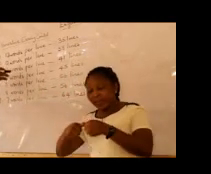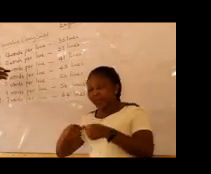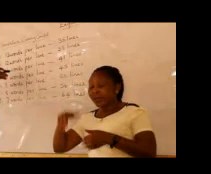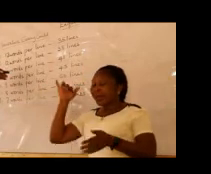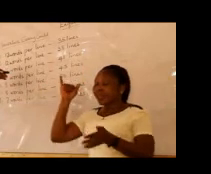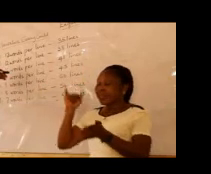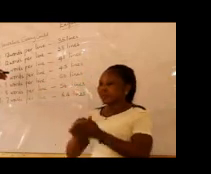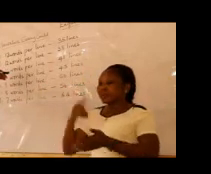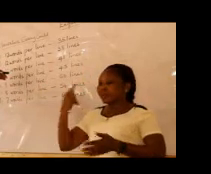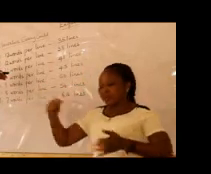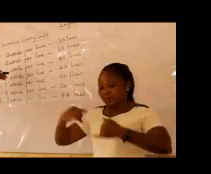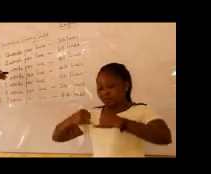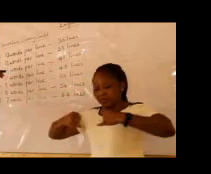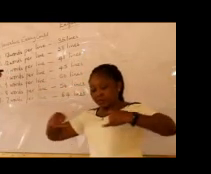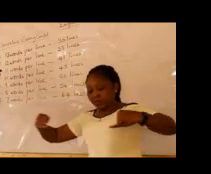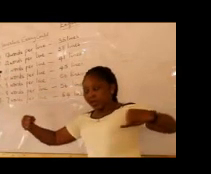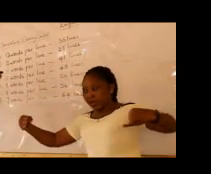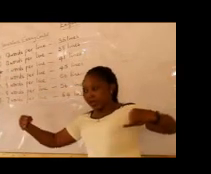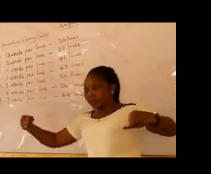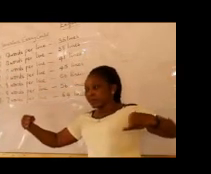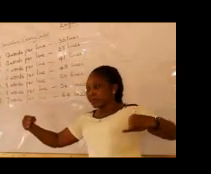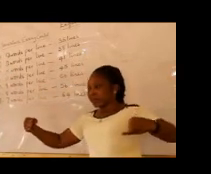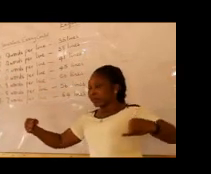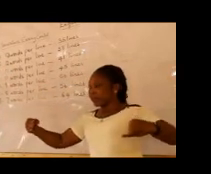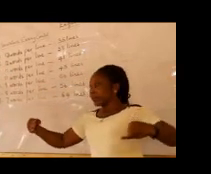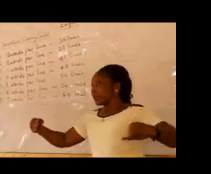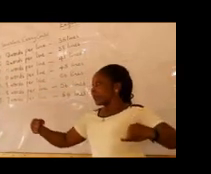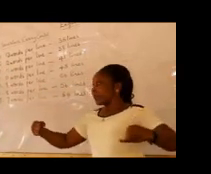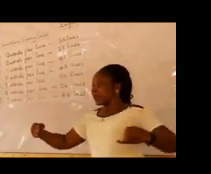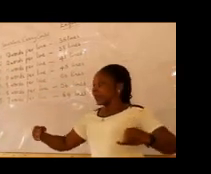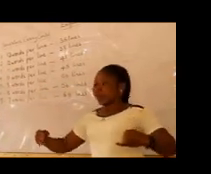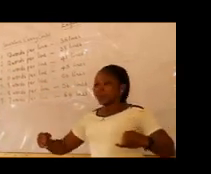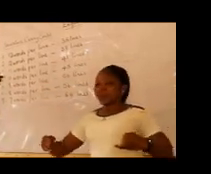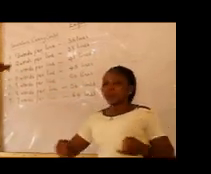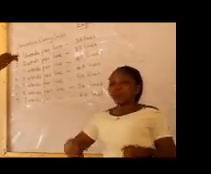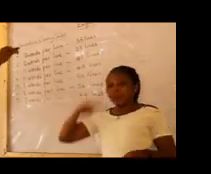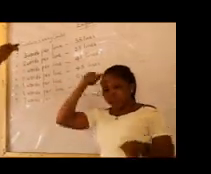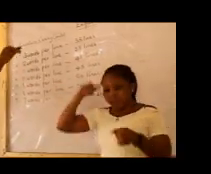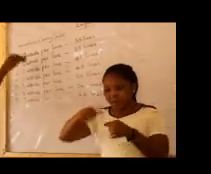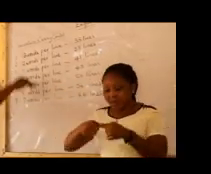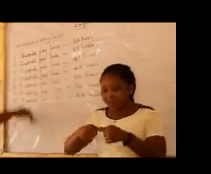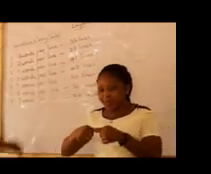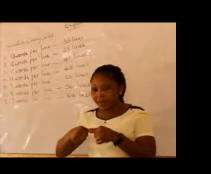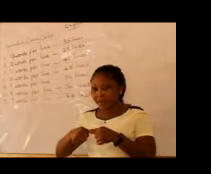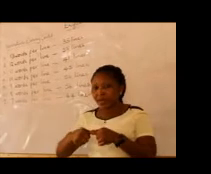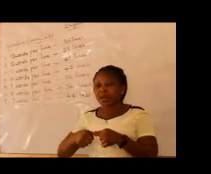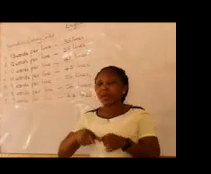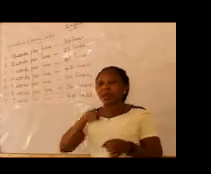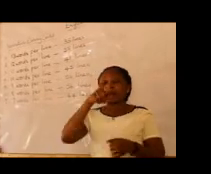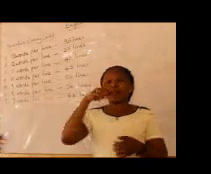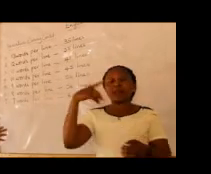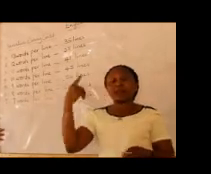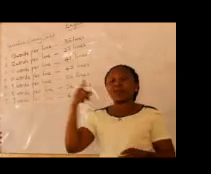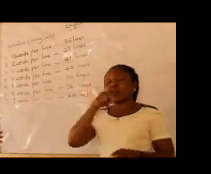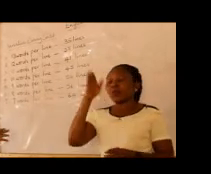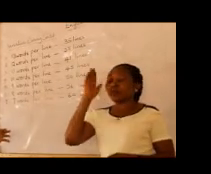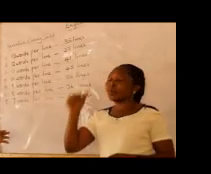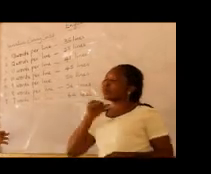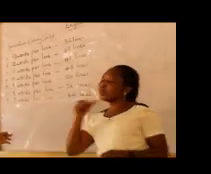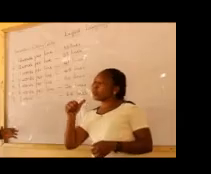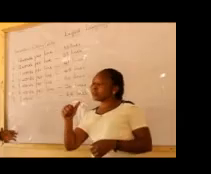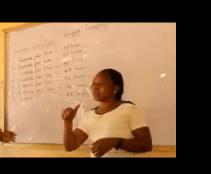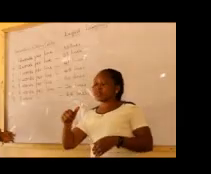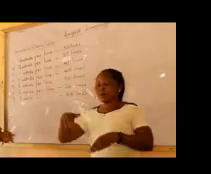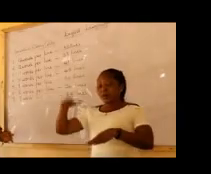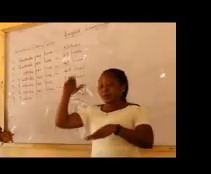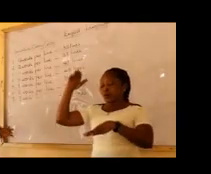margins, the WAEC forbids you to write on any of the margins, because that's